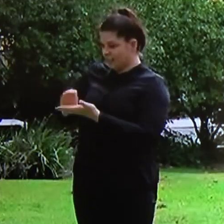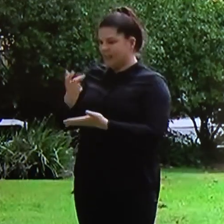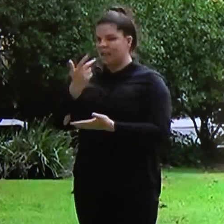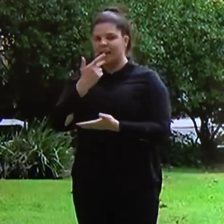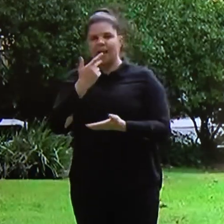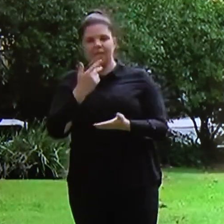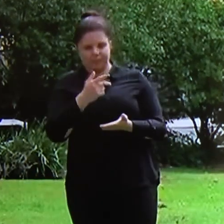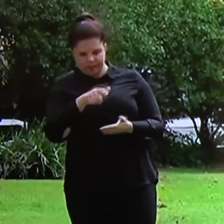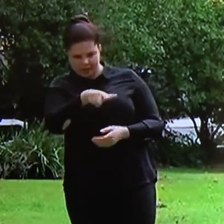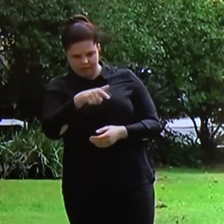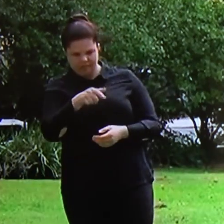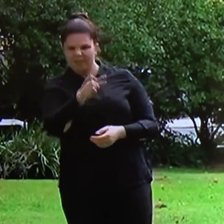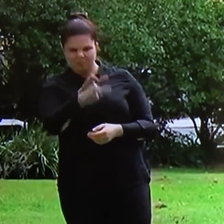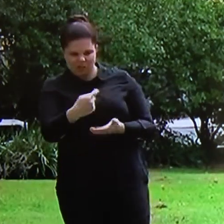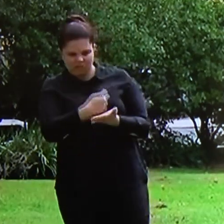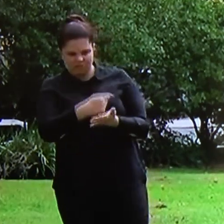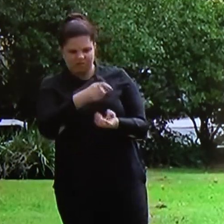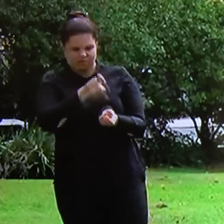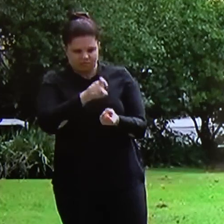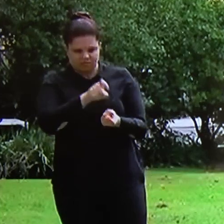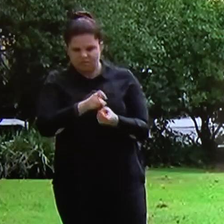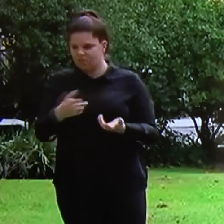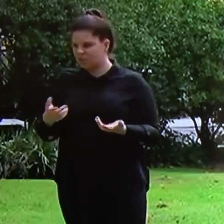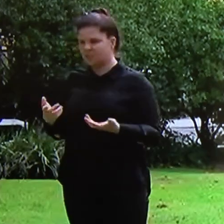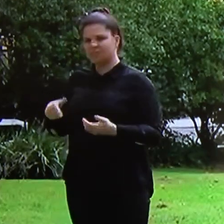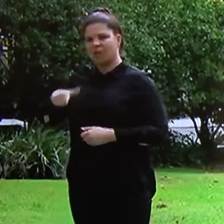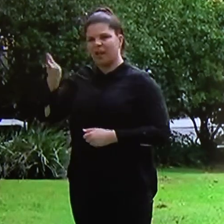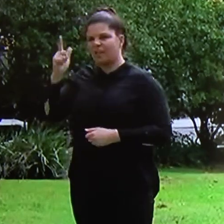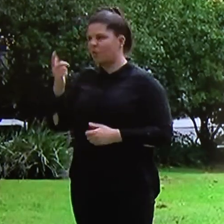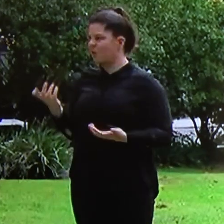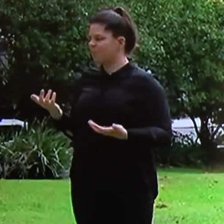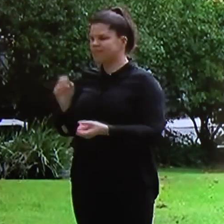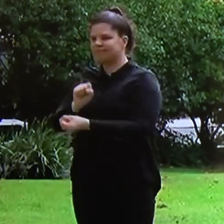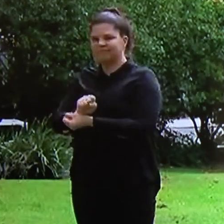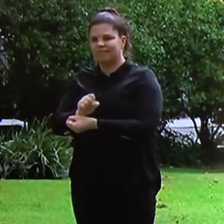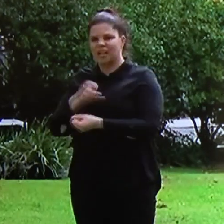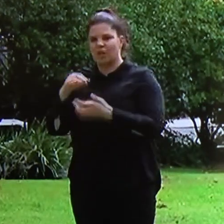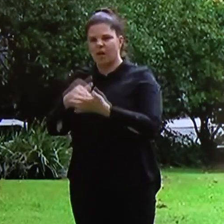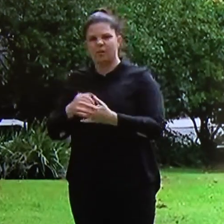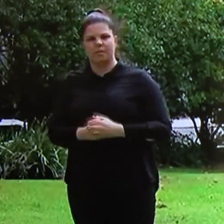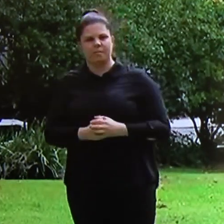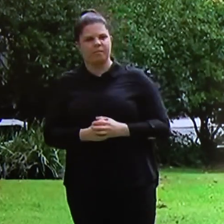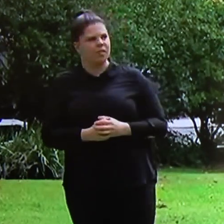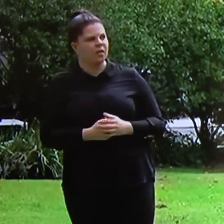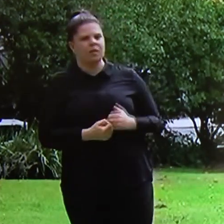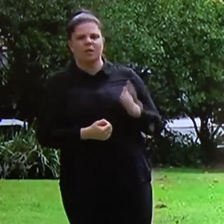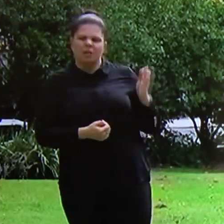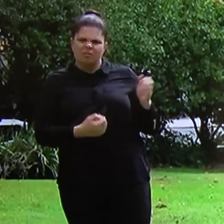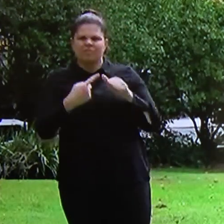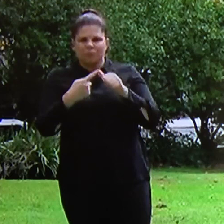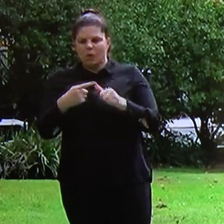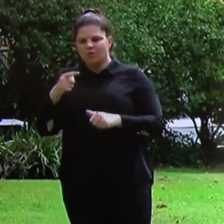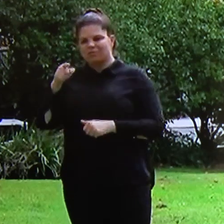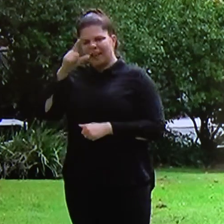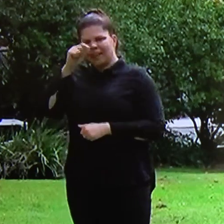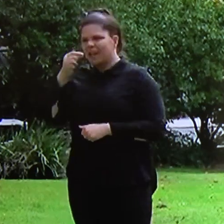So I see your question. The person in the middle doesn't end up any better off. Yeah, so the landlord obviously has access to finance through the banks, and that's why I said in terms of